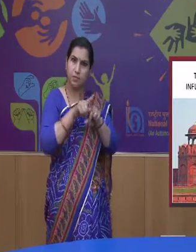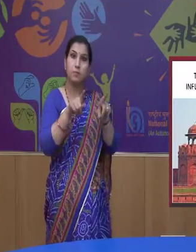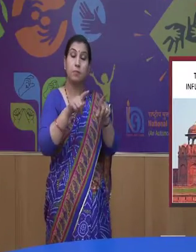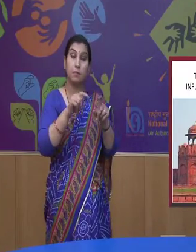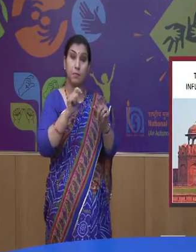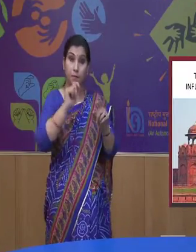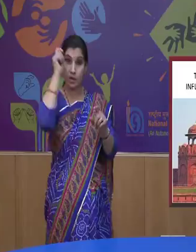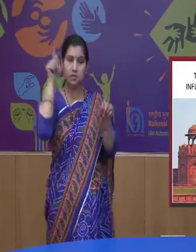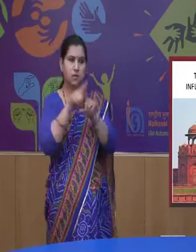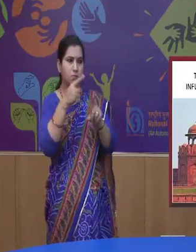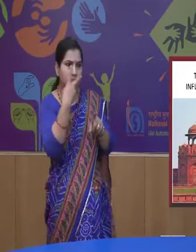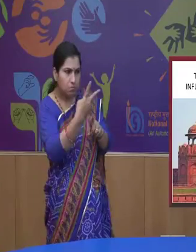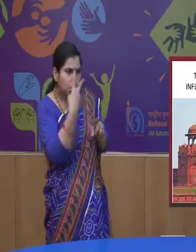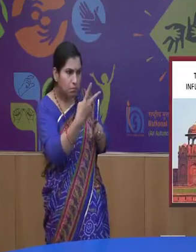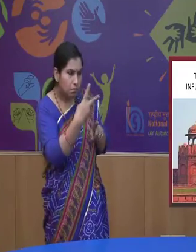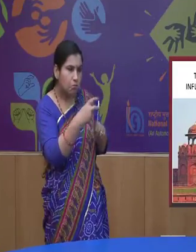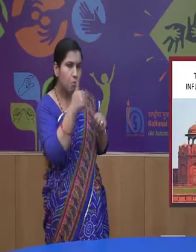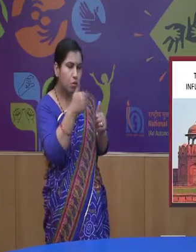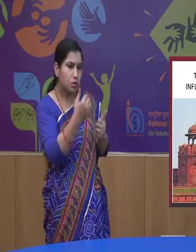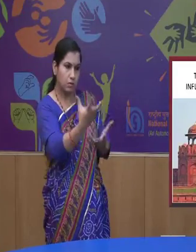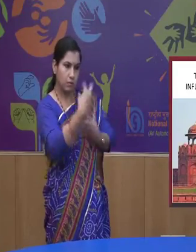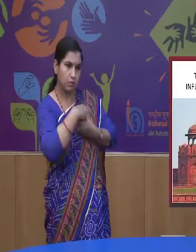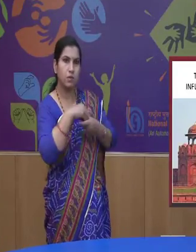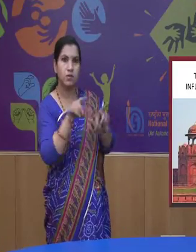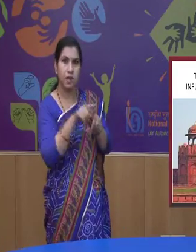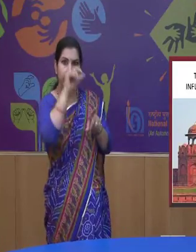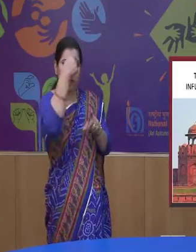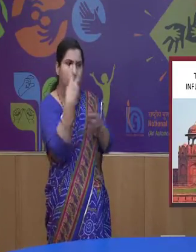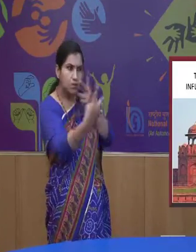while the British also learnt a lot from the Indians.